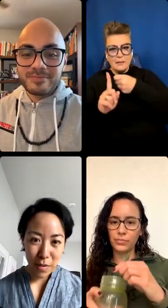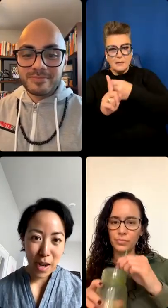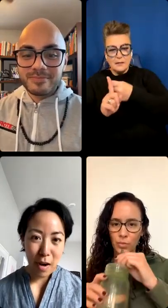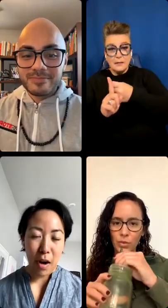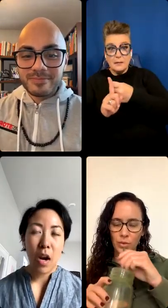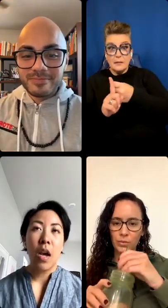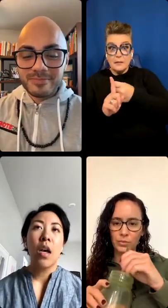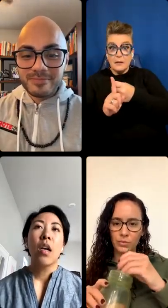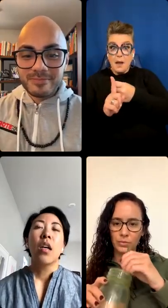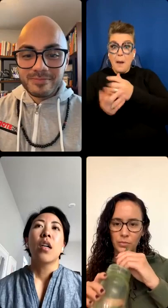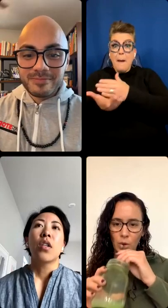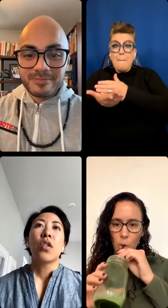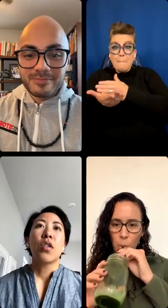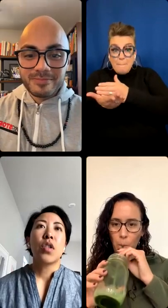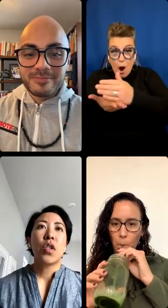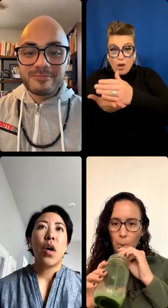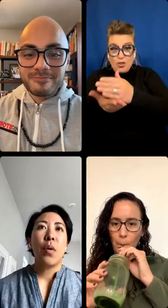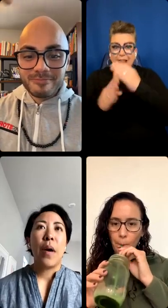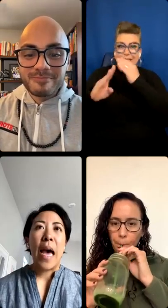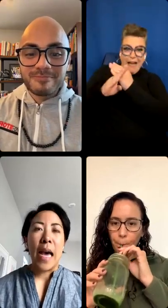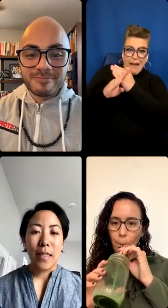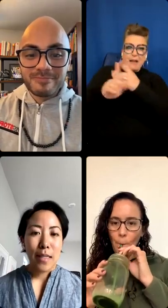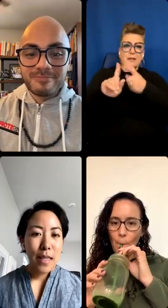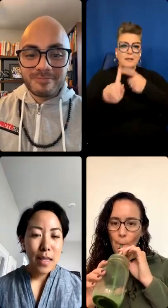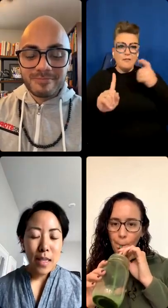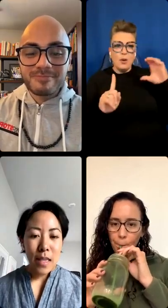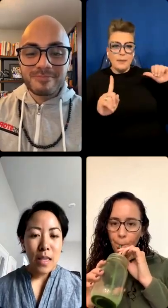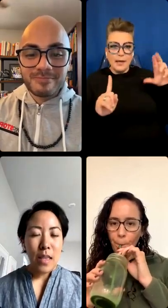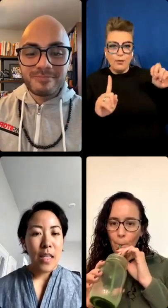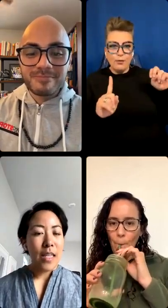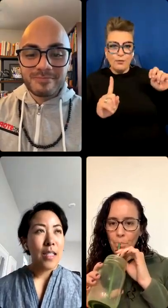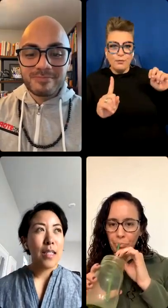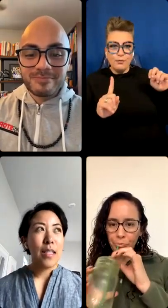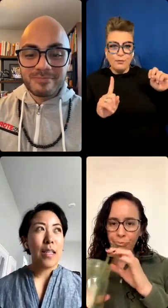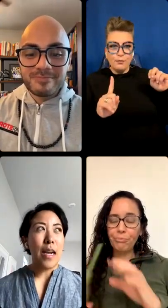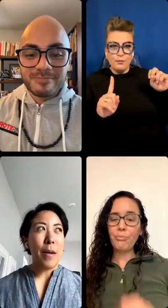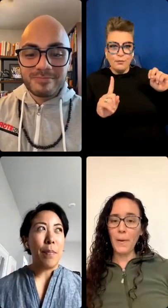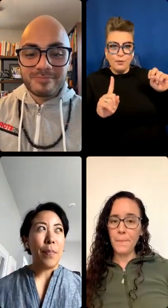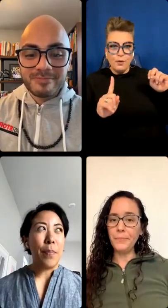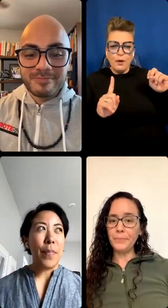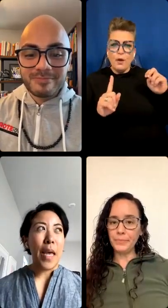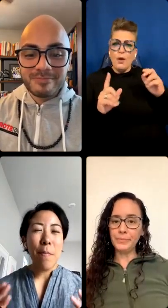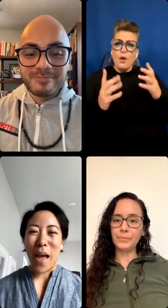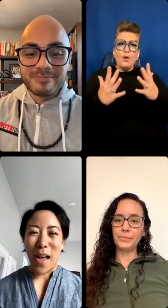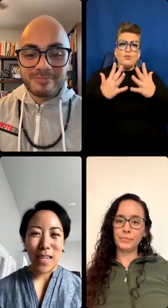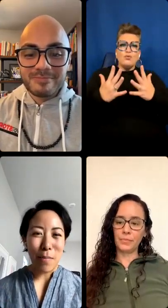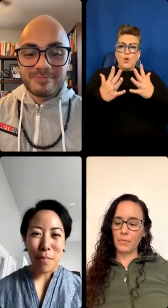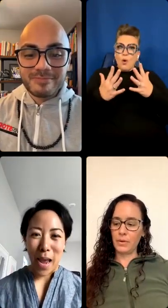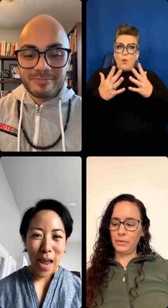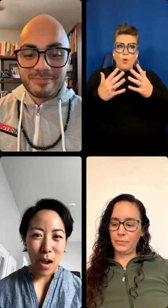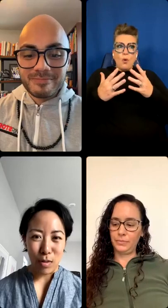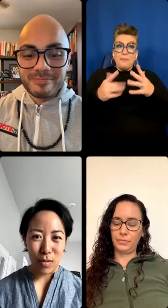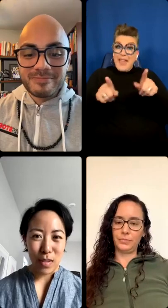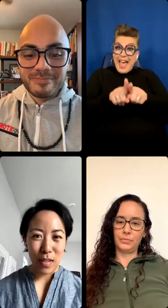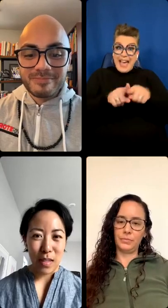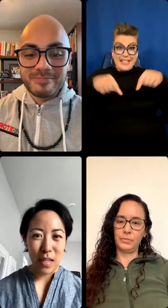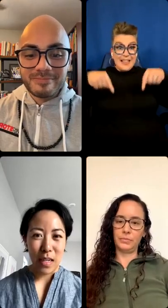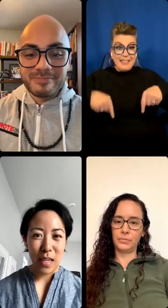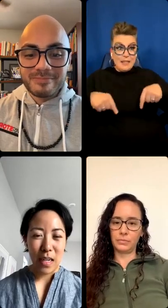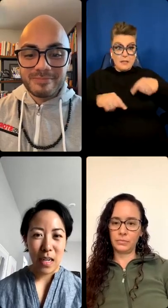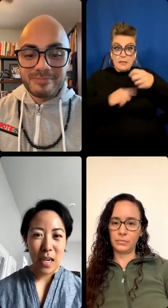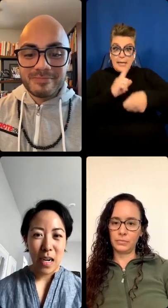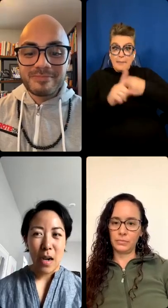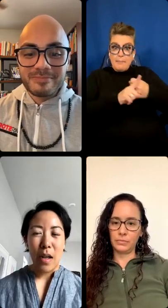marginalized from care. So as this impact compounds,